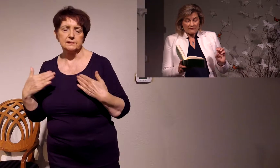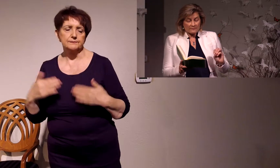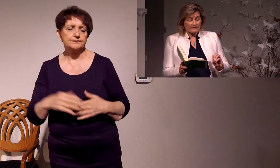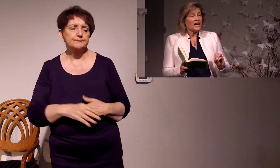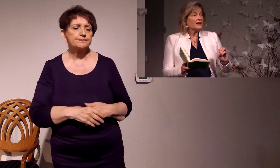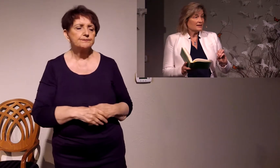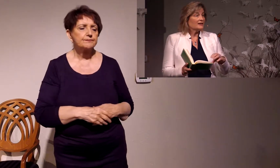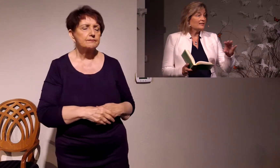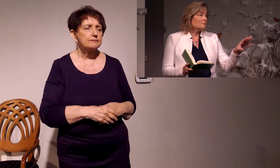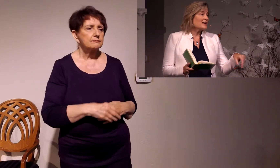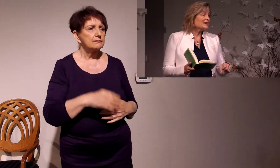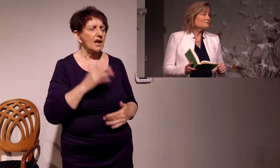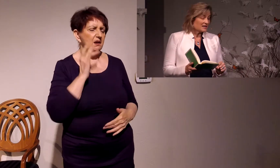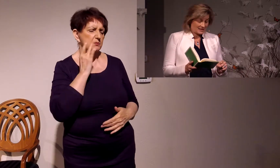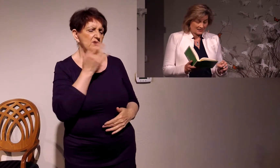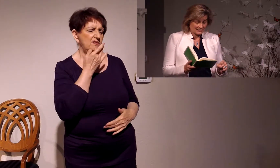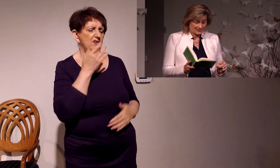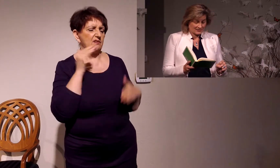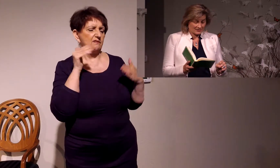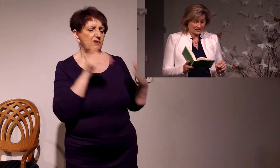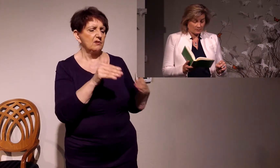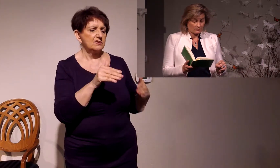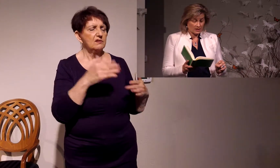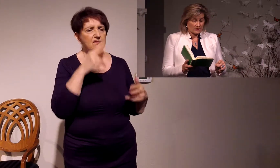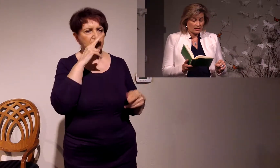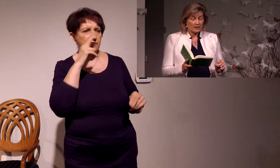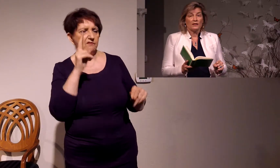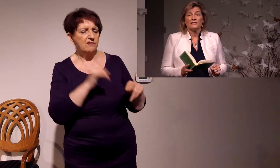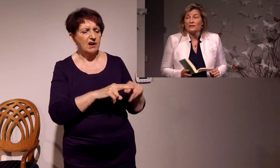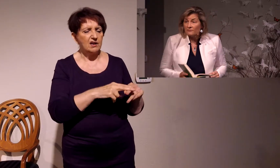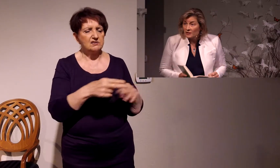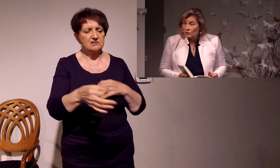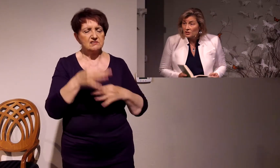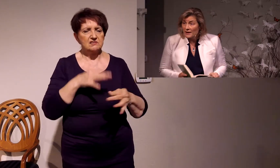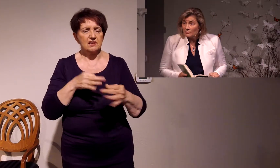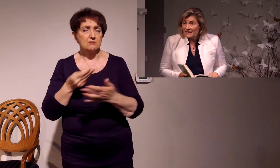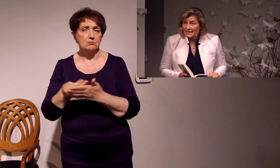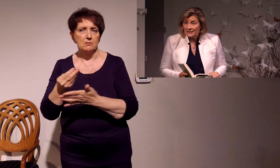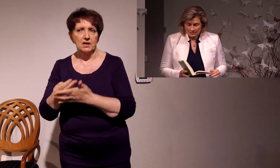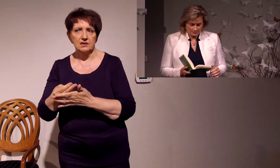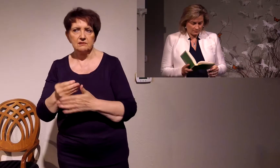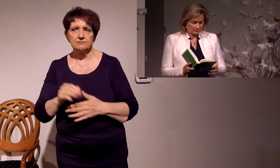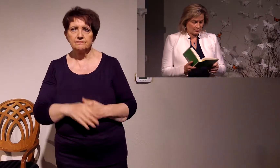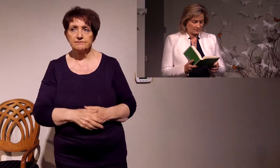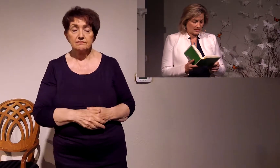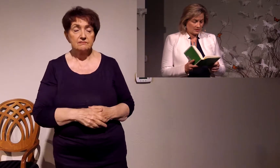focus on having fun than making money. Is it fun when you make money?